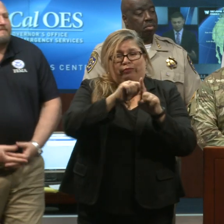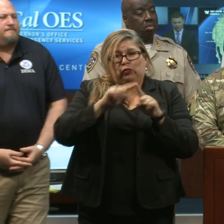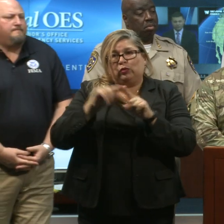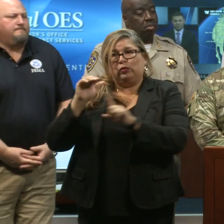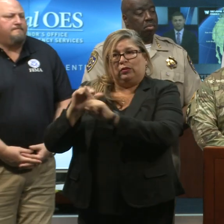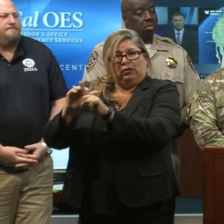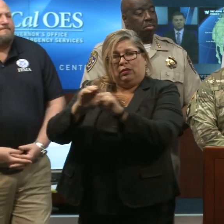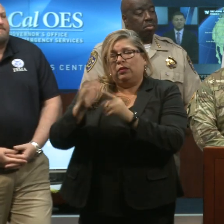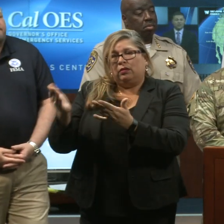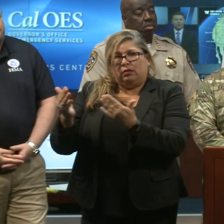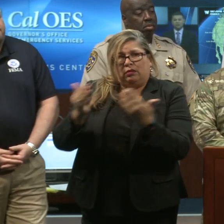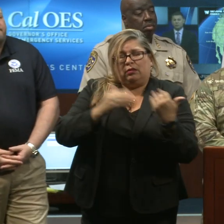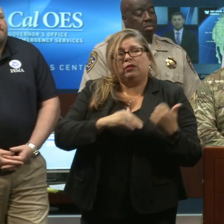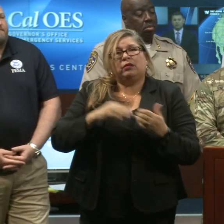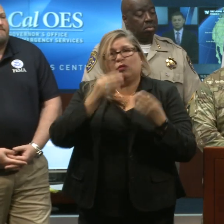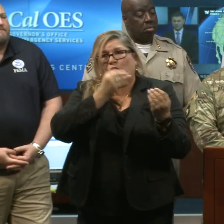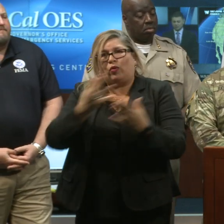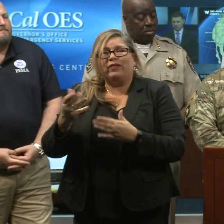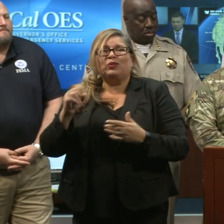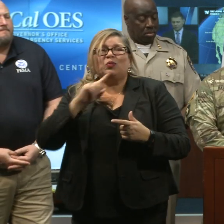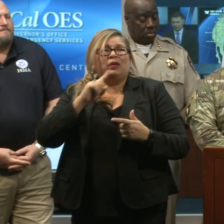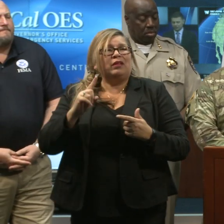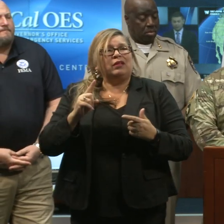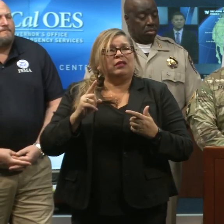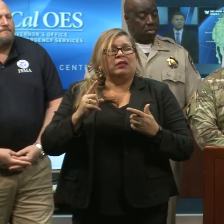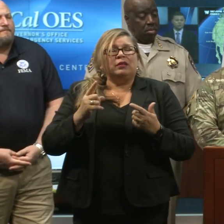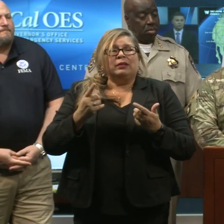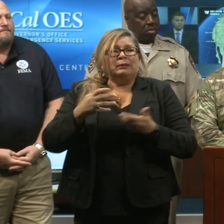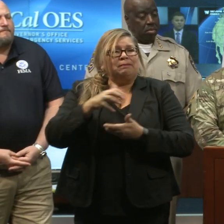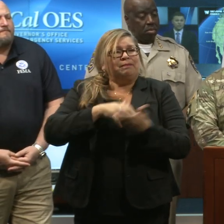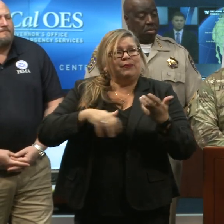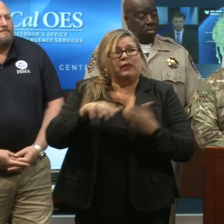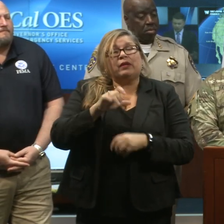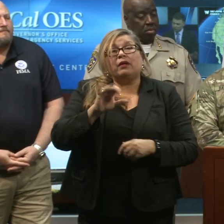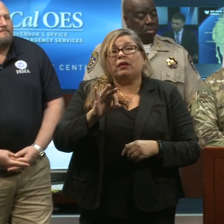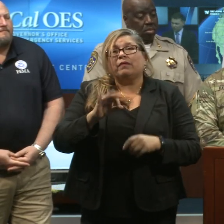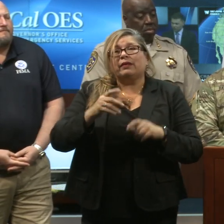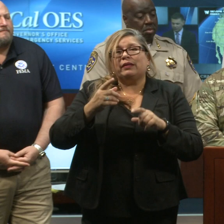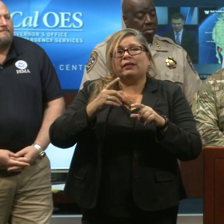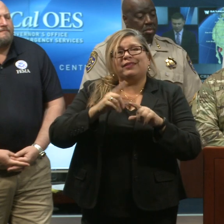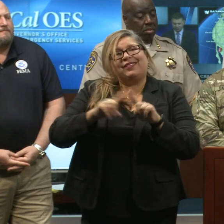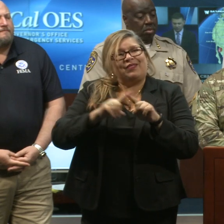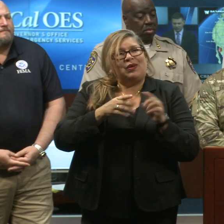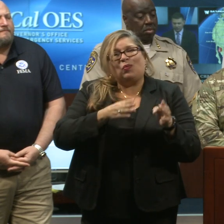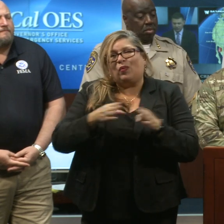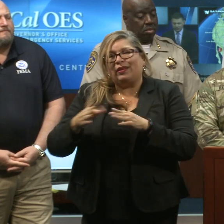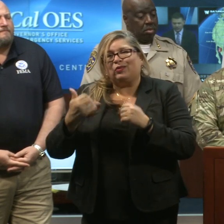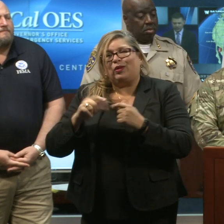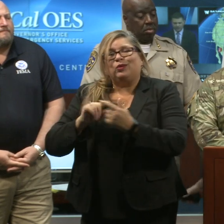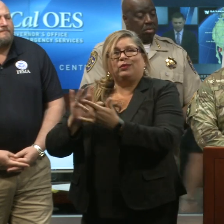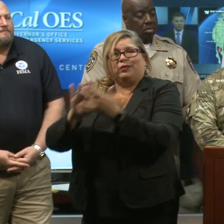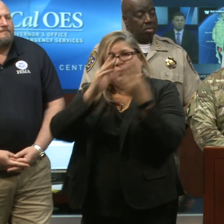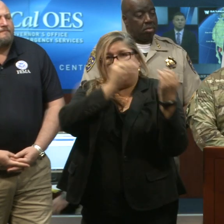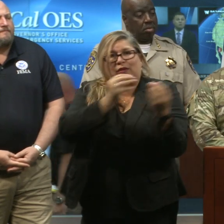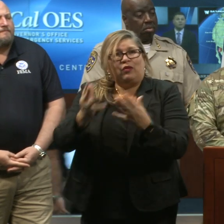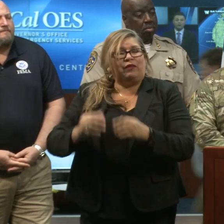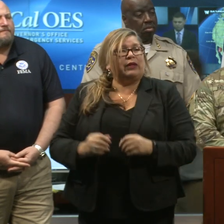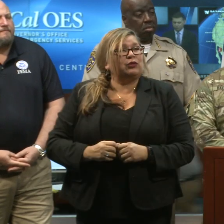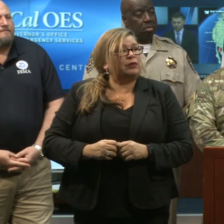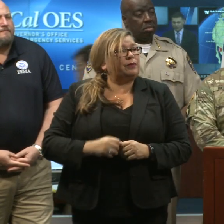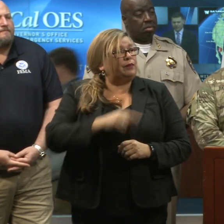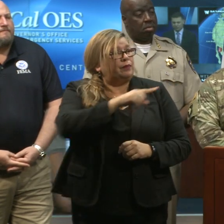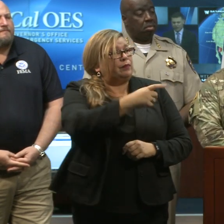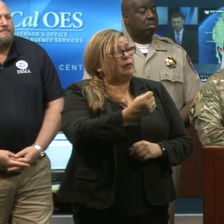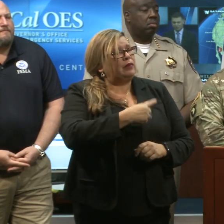notifications. So it was sort of a combination of different sort of methods for being able to make notifications.